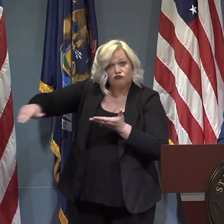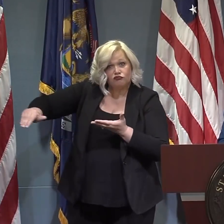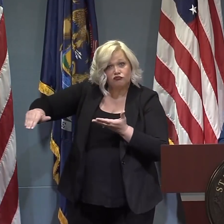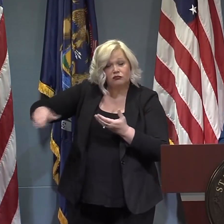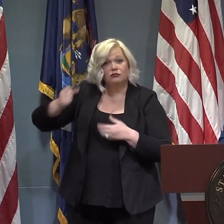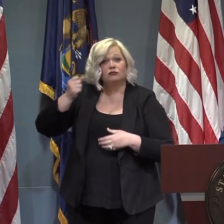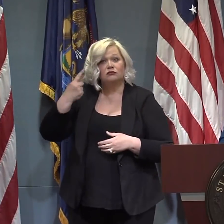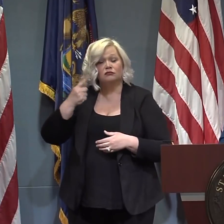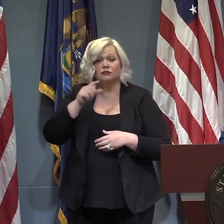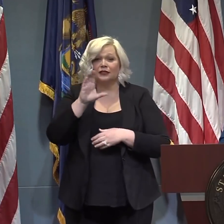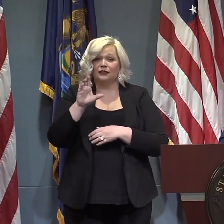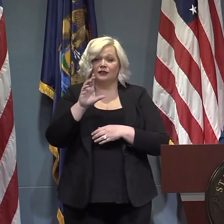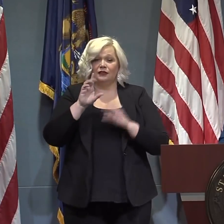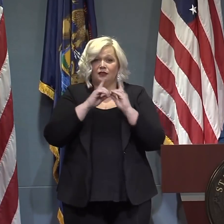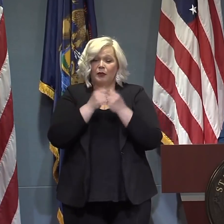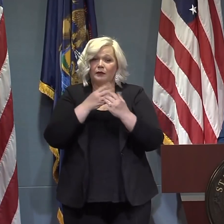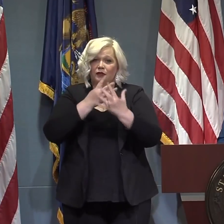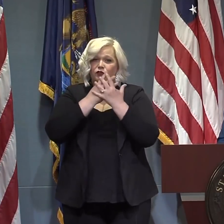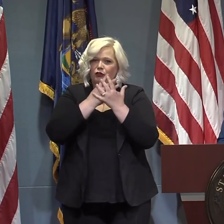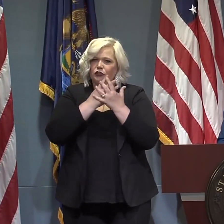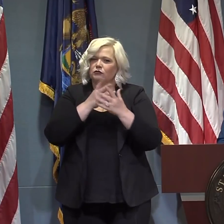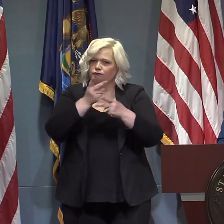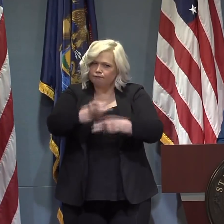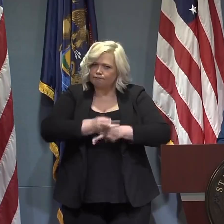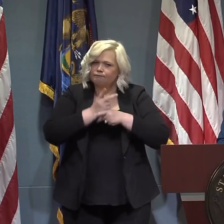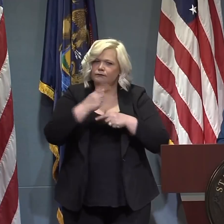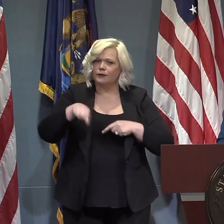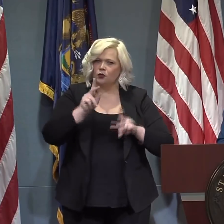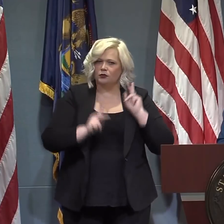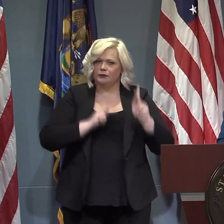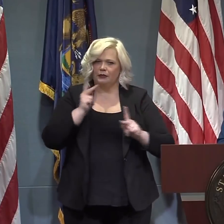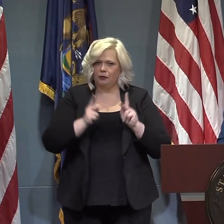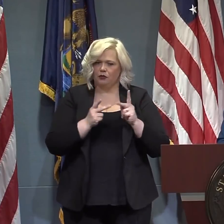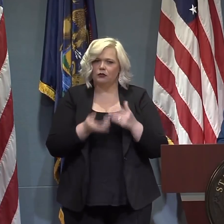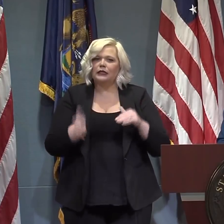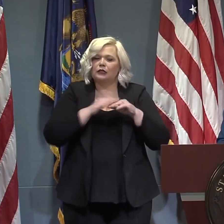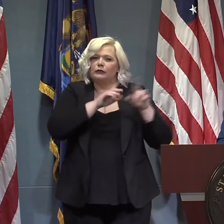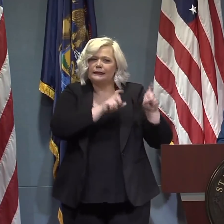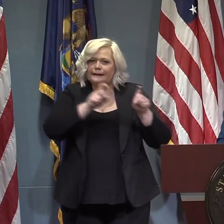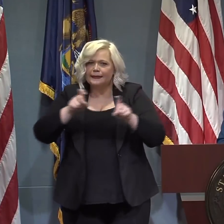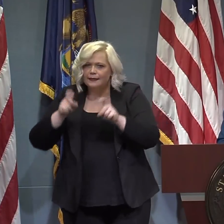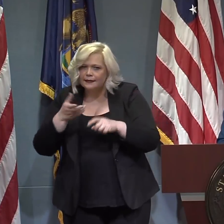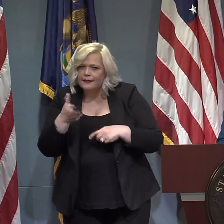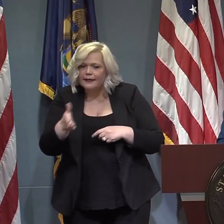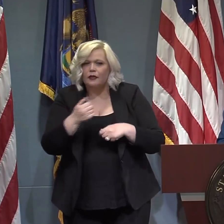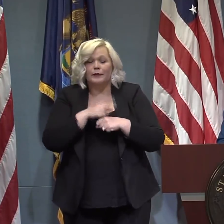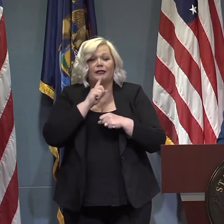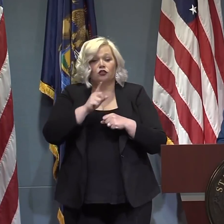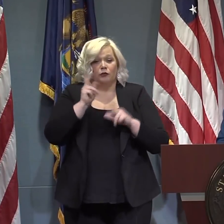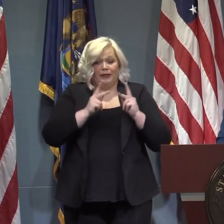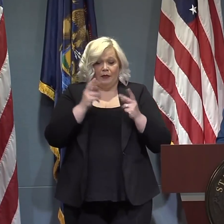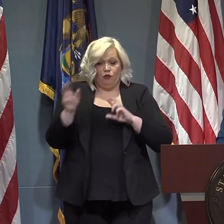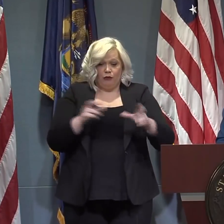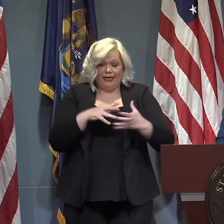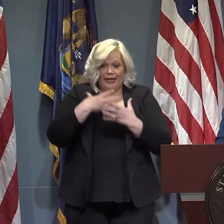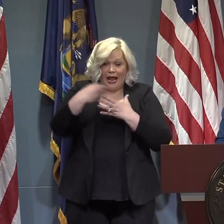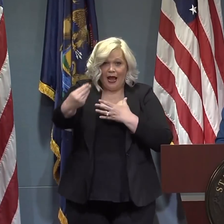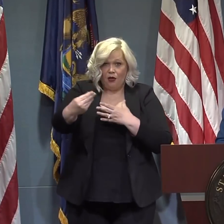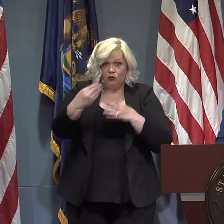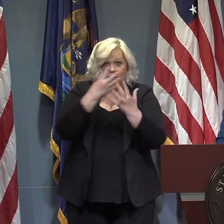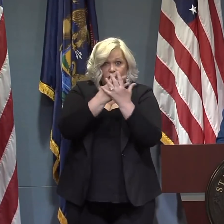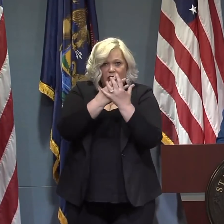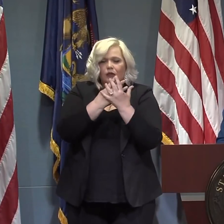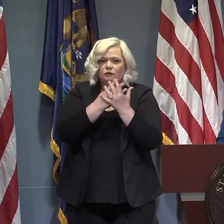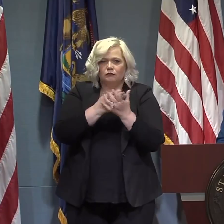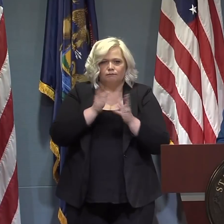measures to protect people serving time, to expand testing protocols, and expedite paroles. Last week, the